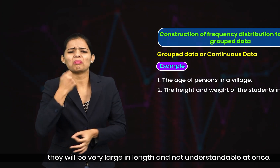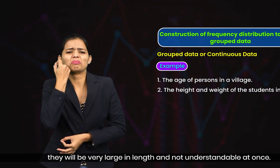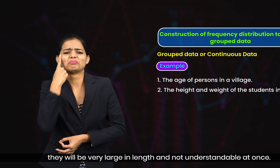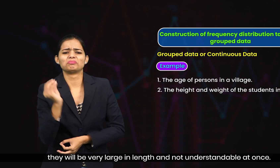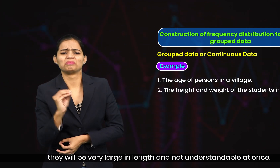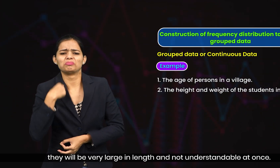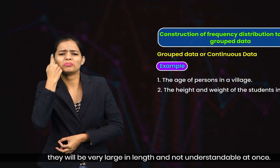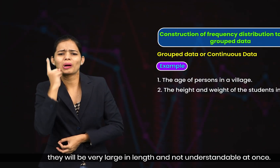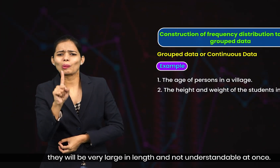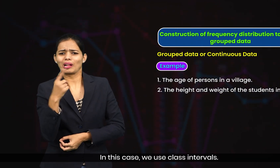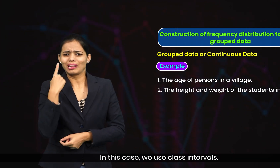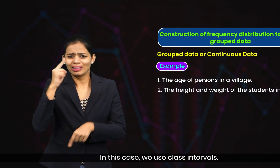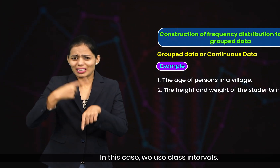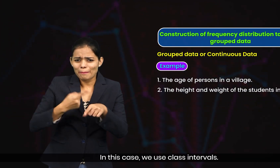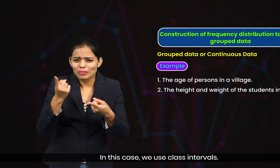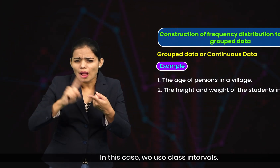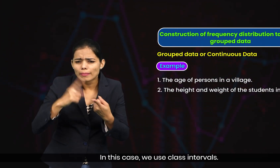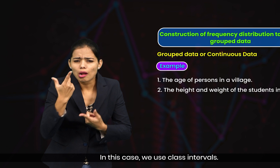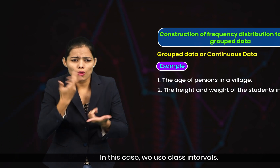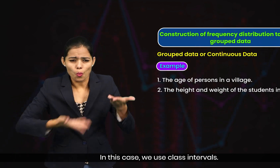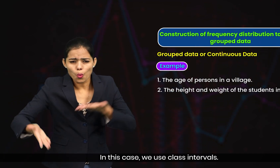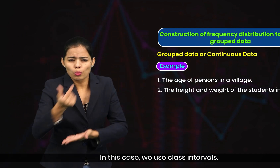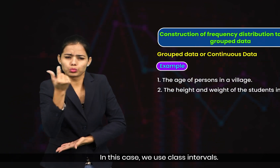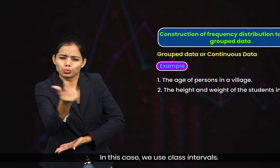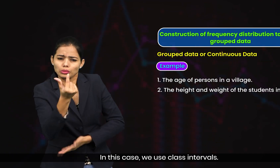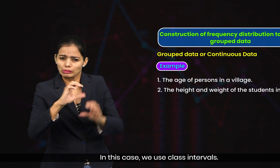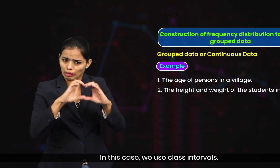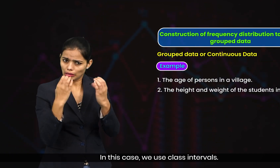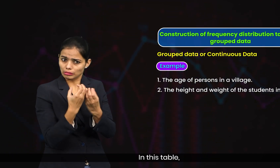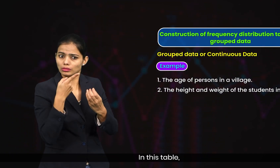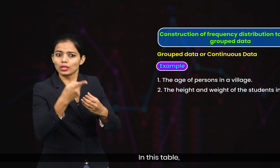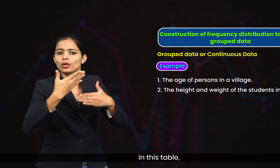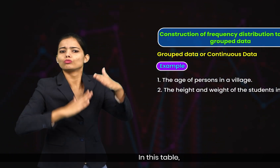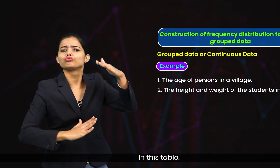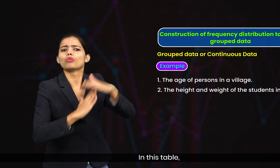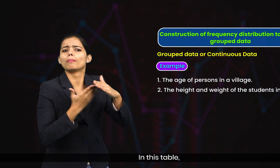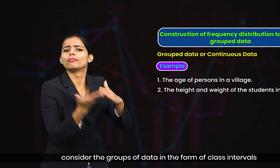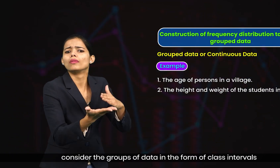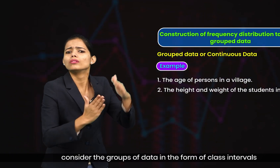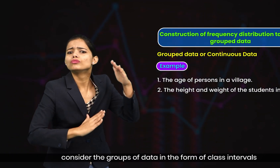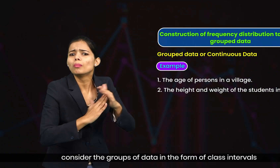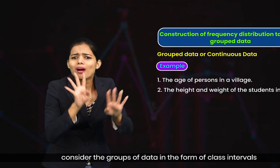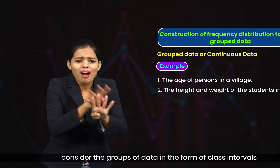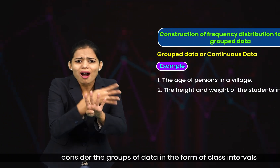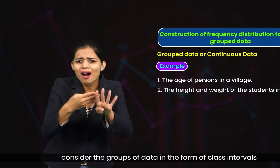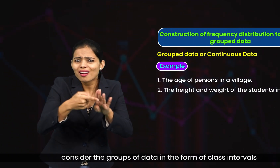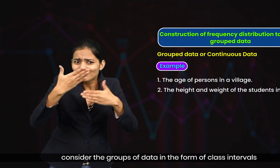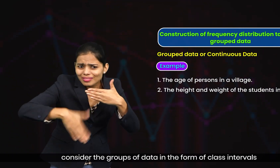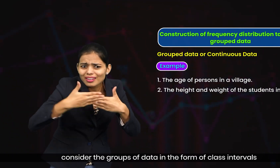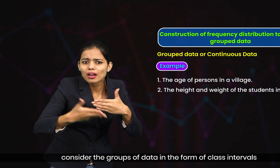once. In this case, we use class intervals. In this table, consider the groups of data in the